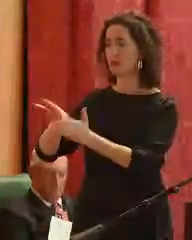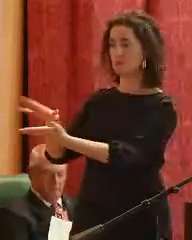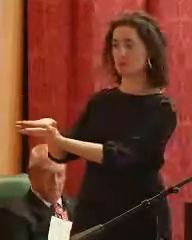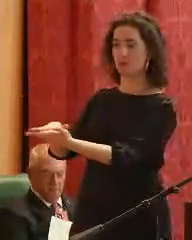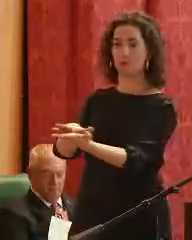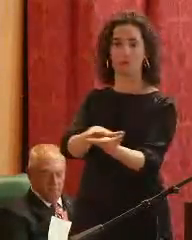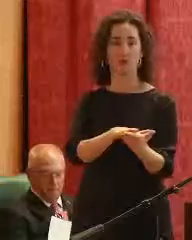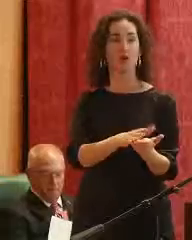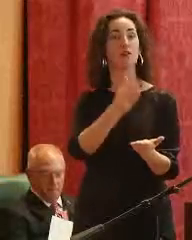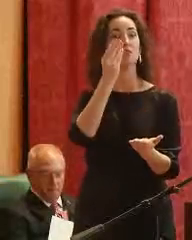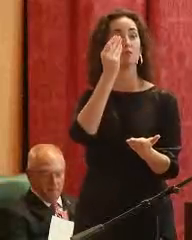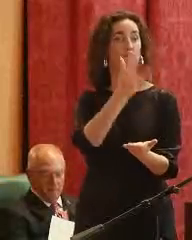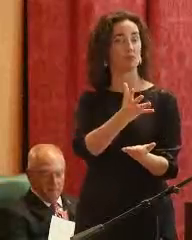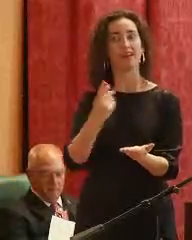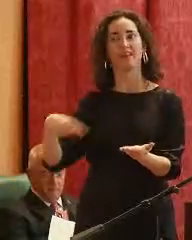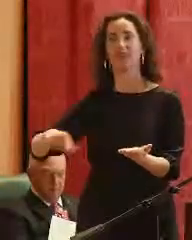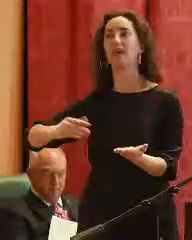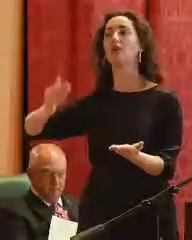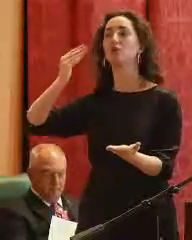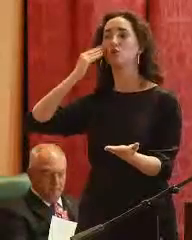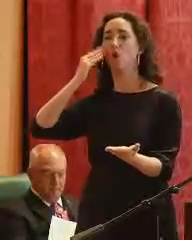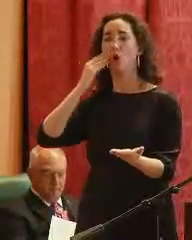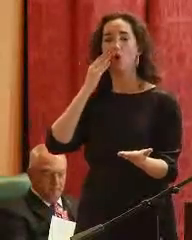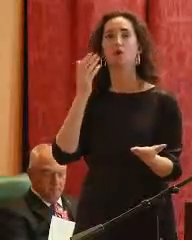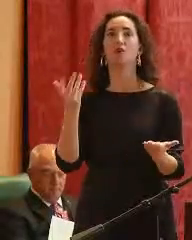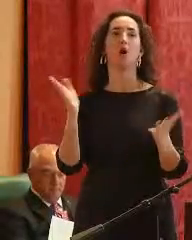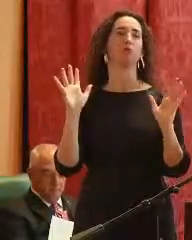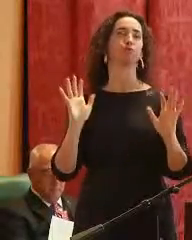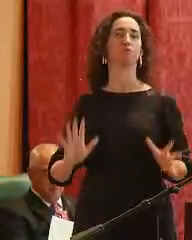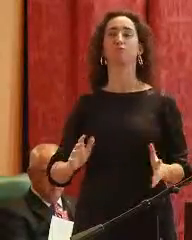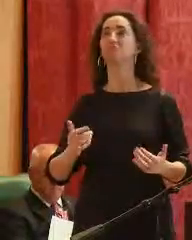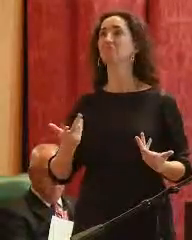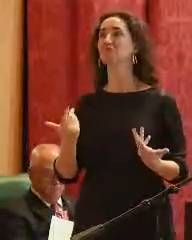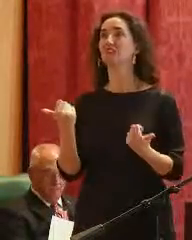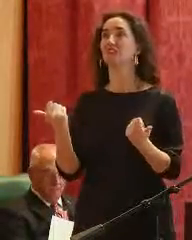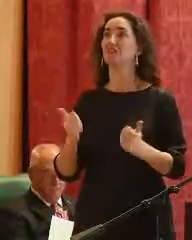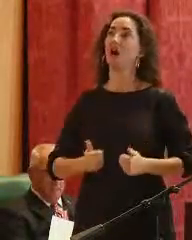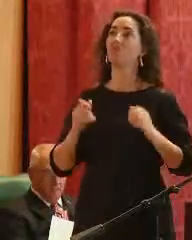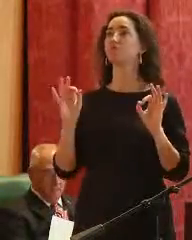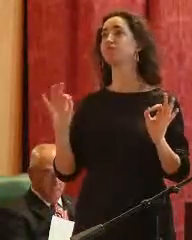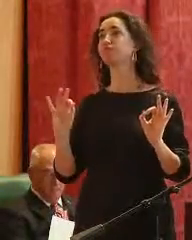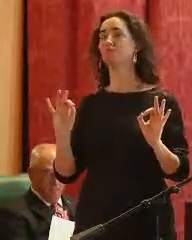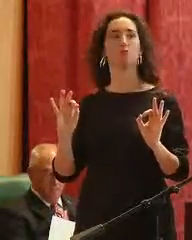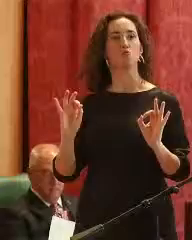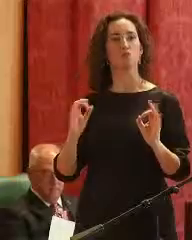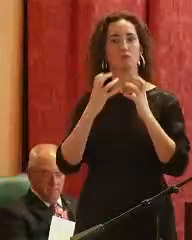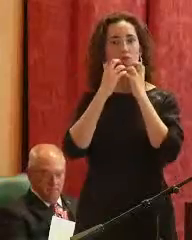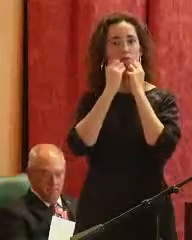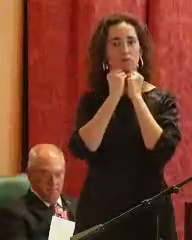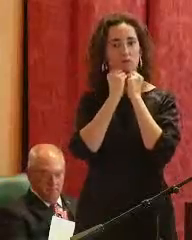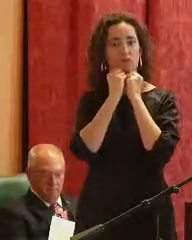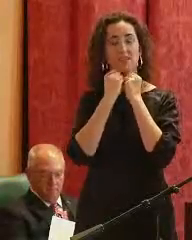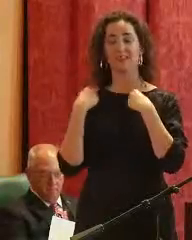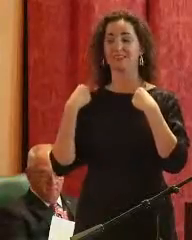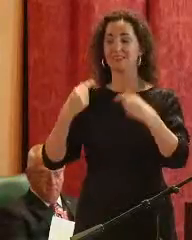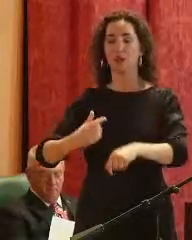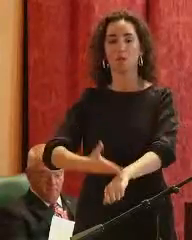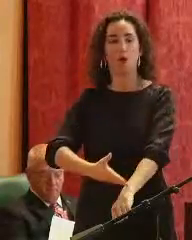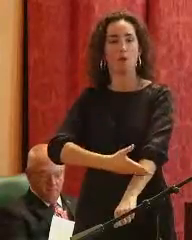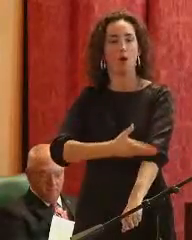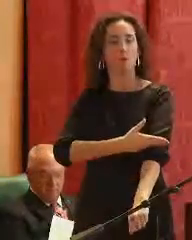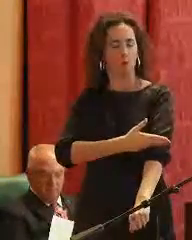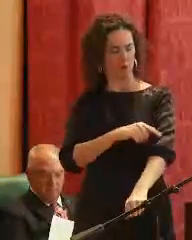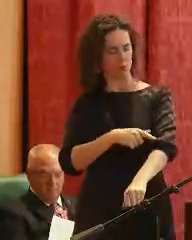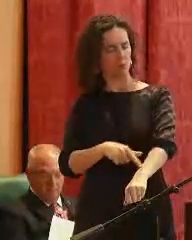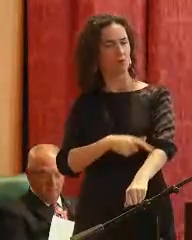to take nothing for granted. The progress we've made has been because of the hard work of disability